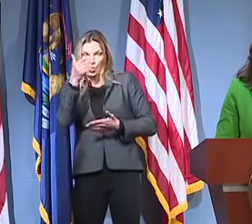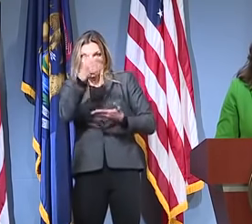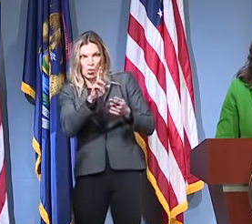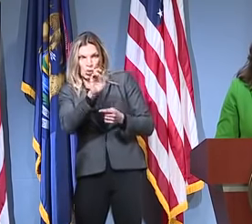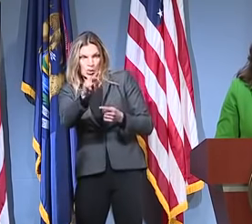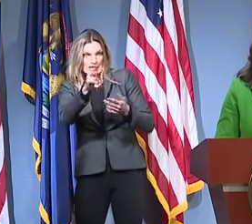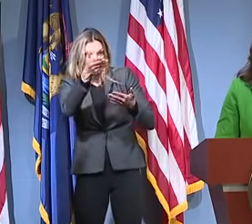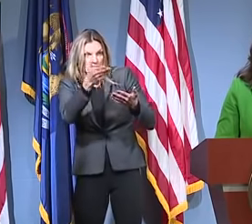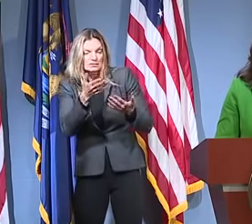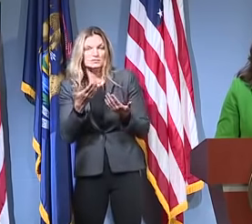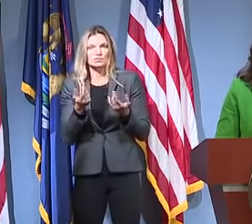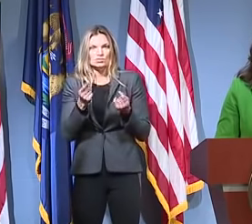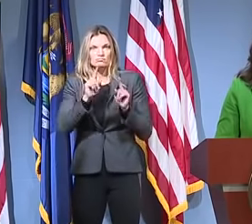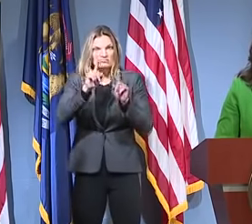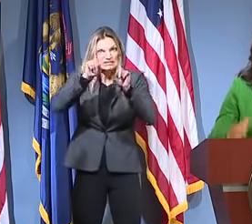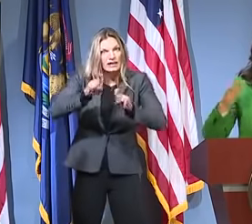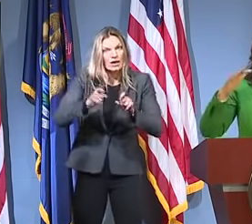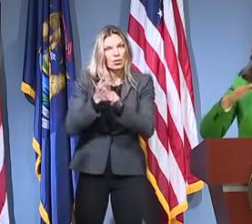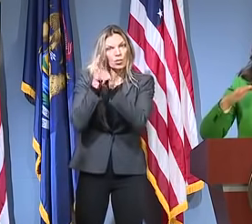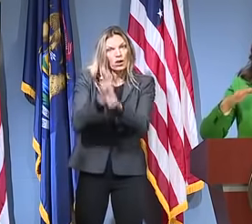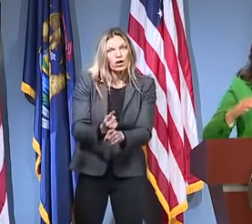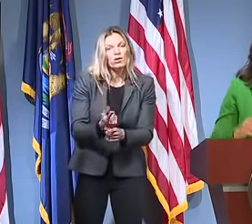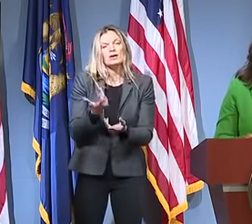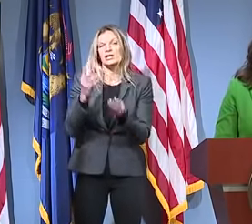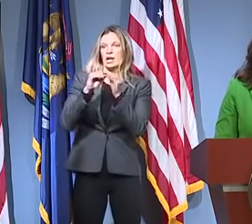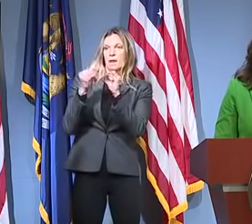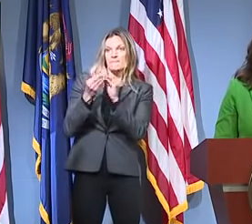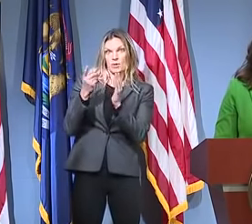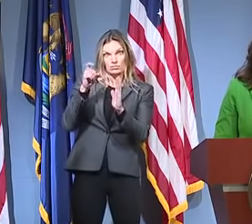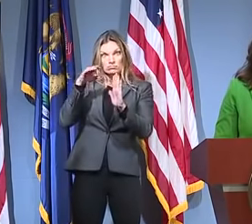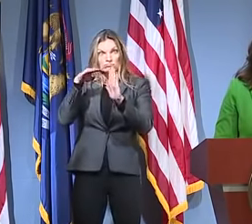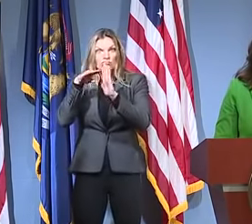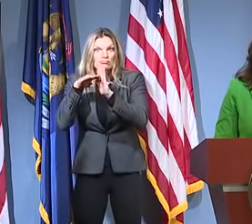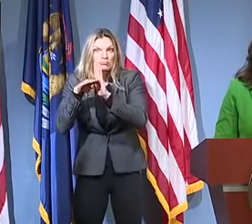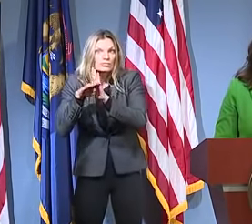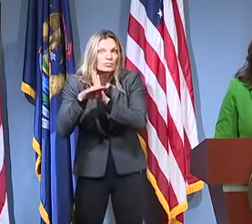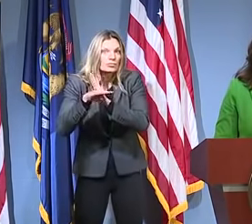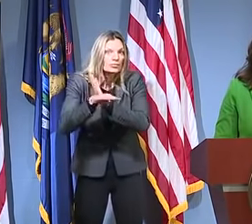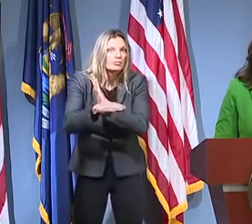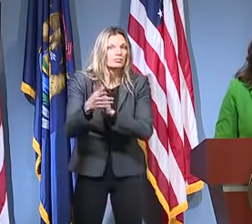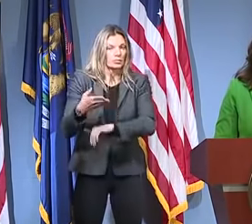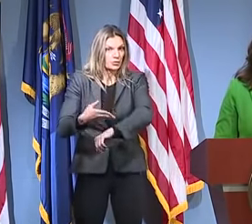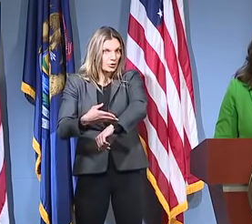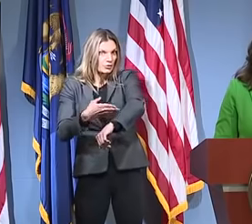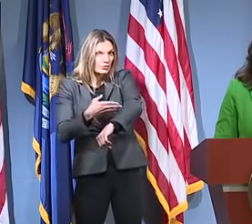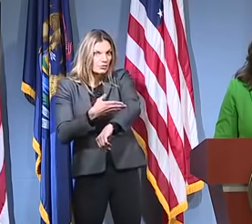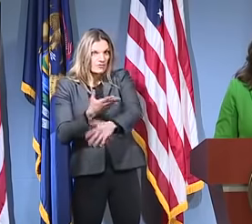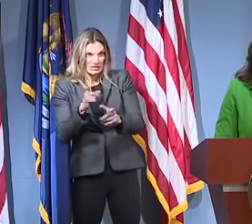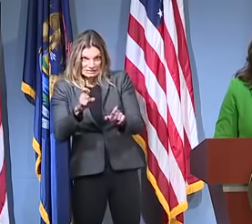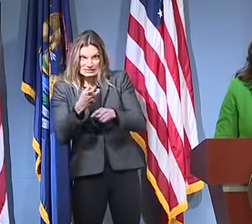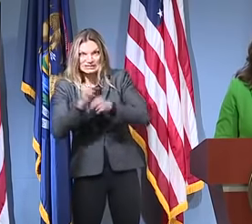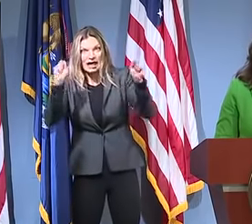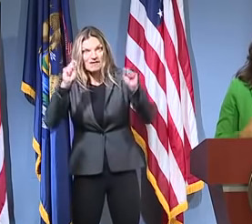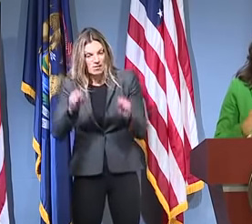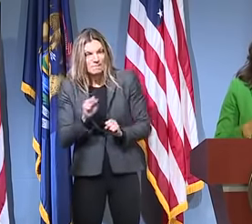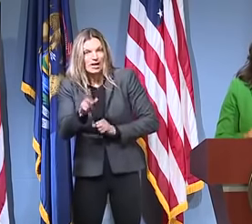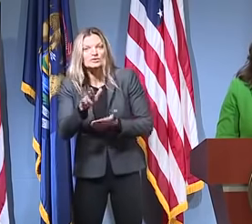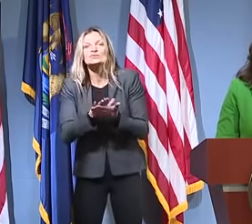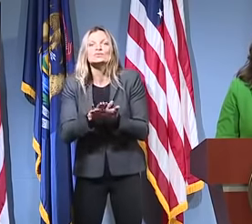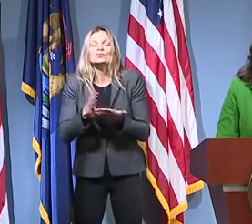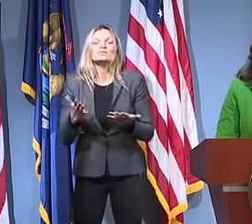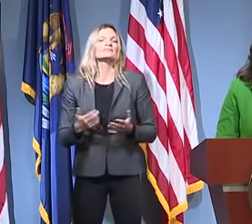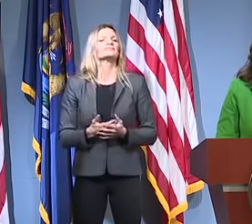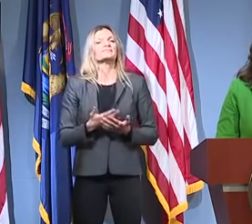do the testing. And where our numbers are now, we've got confidence we can do this safely. And with that,